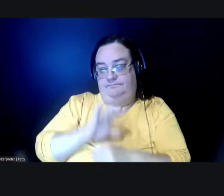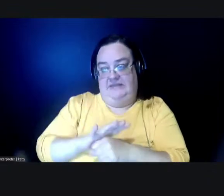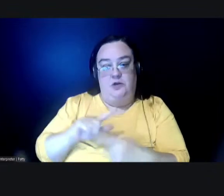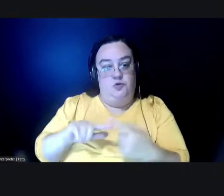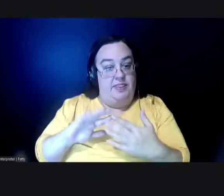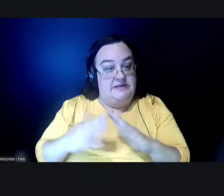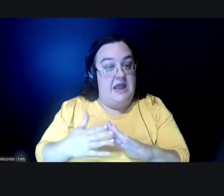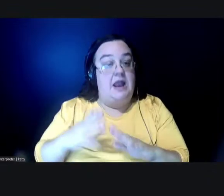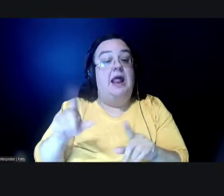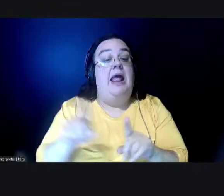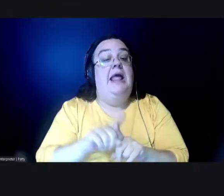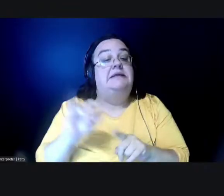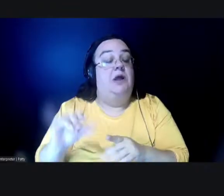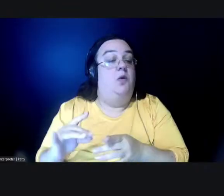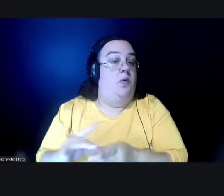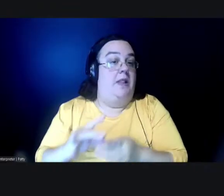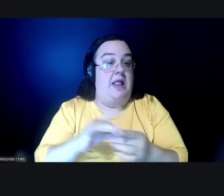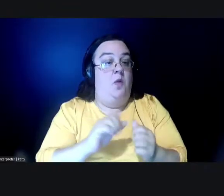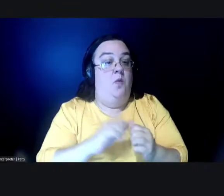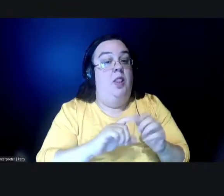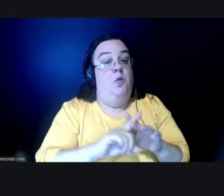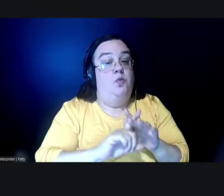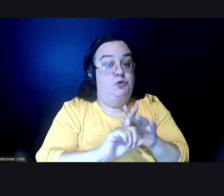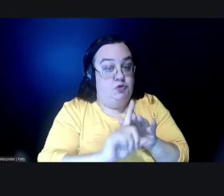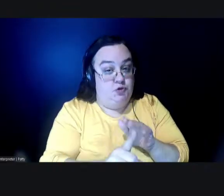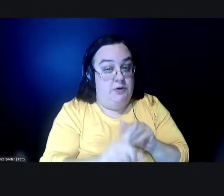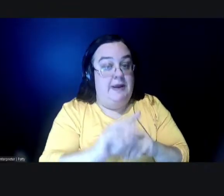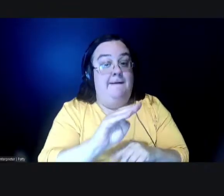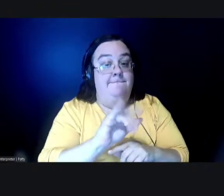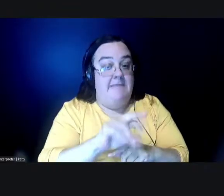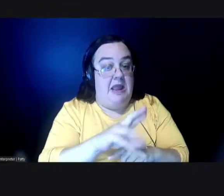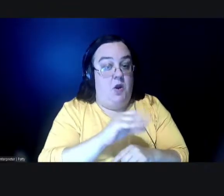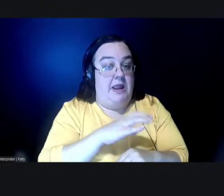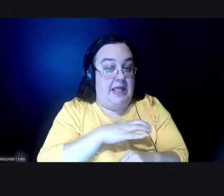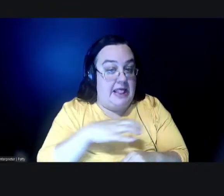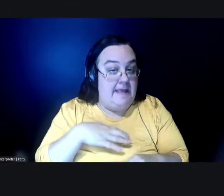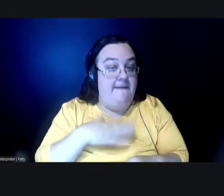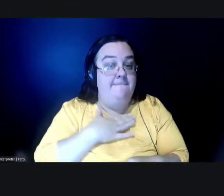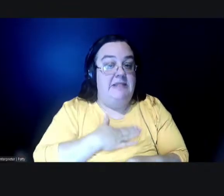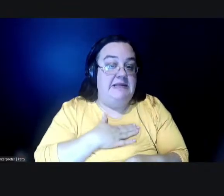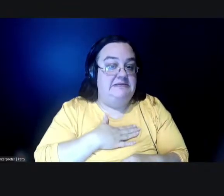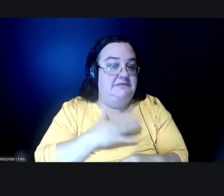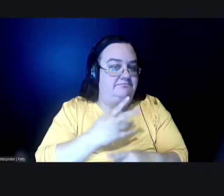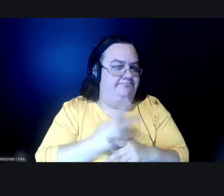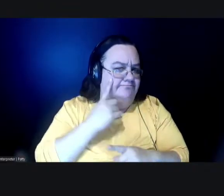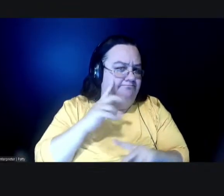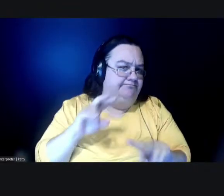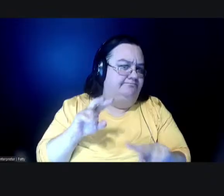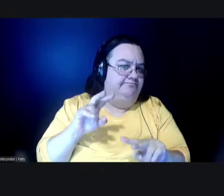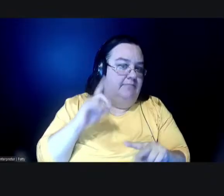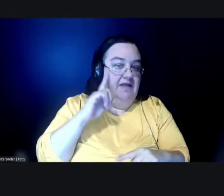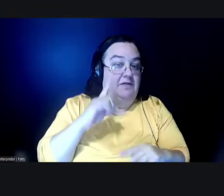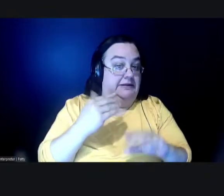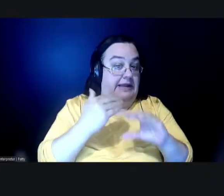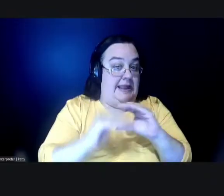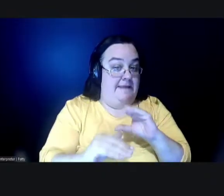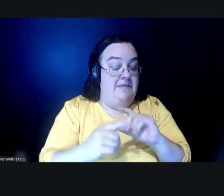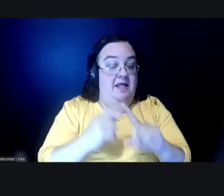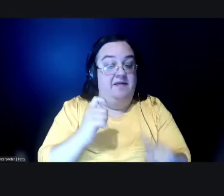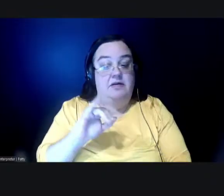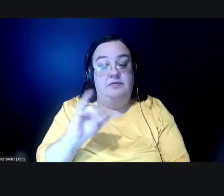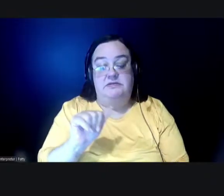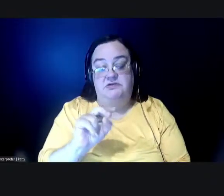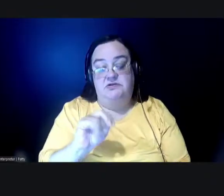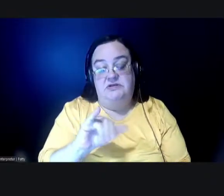As it relates to the retreat, Mayor and Council, please be on the lookout for an email from Janice